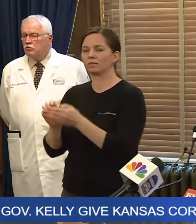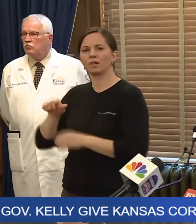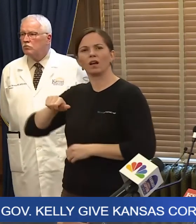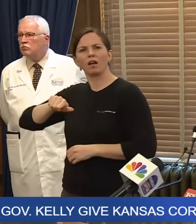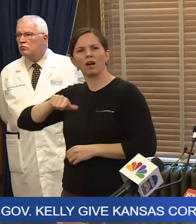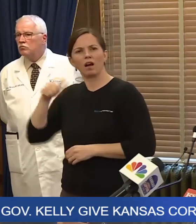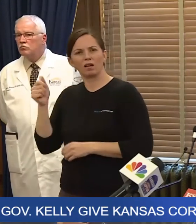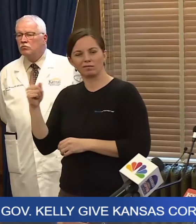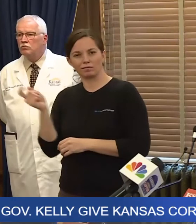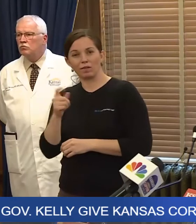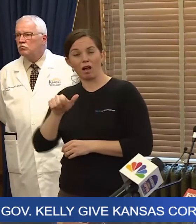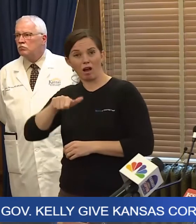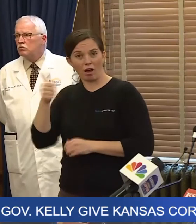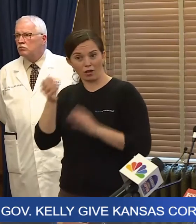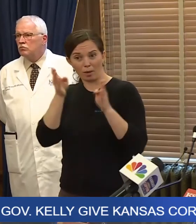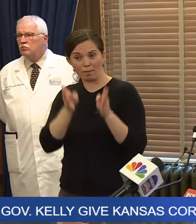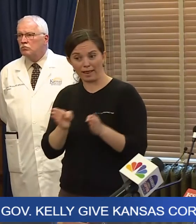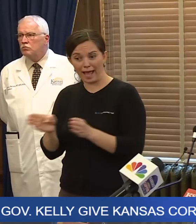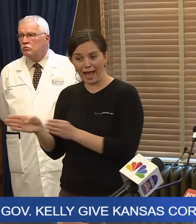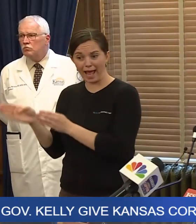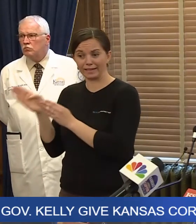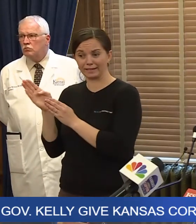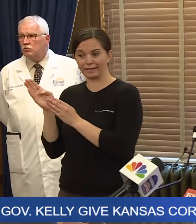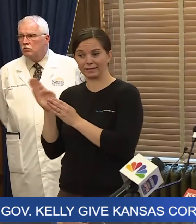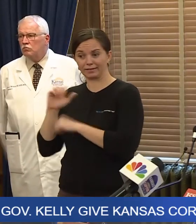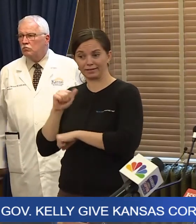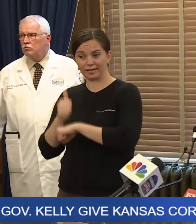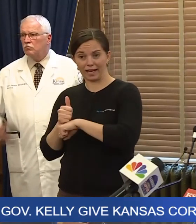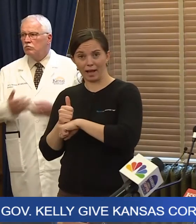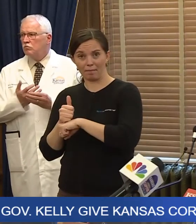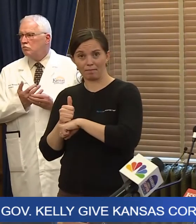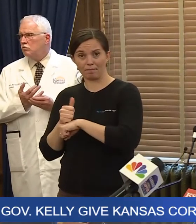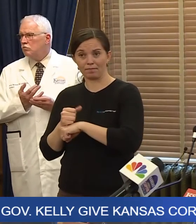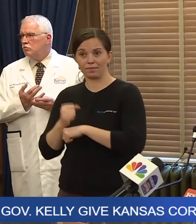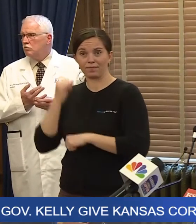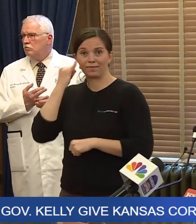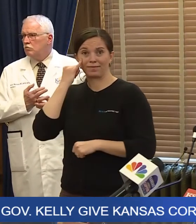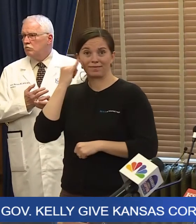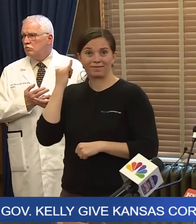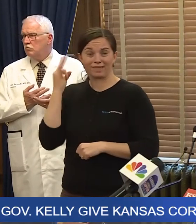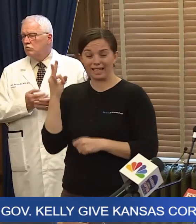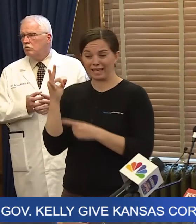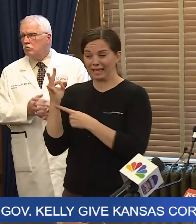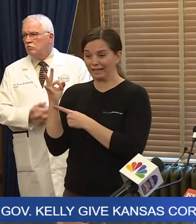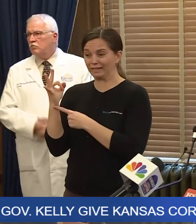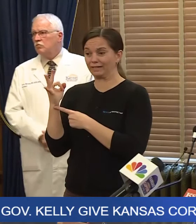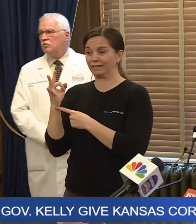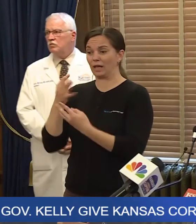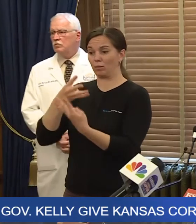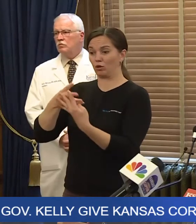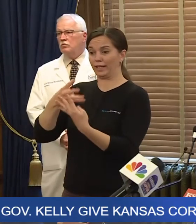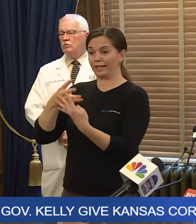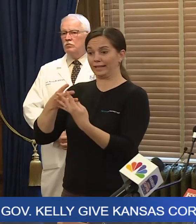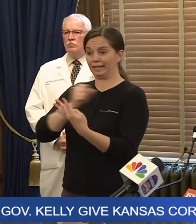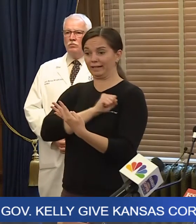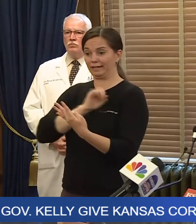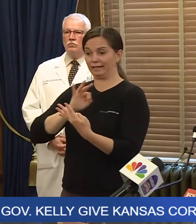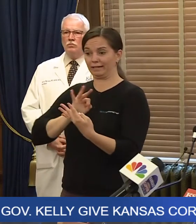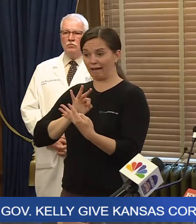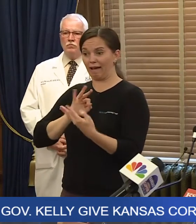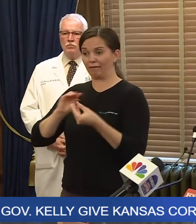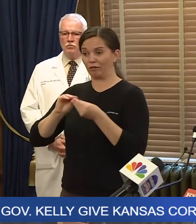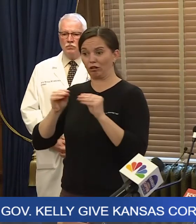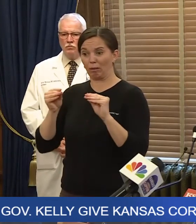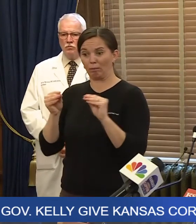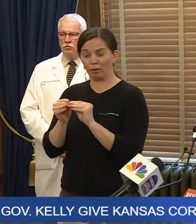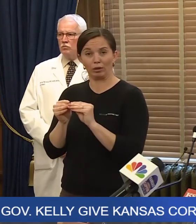in place if staffing levels decrease in the prisons because of more staff being, testing positive